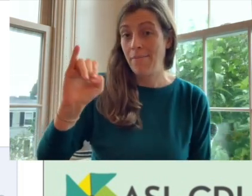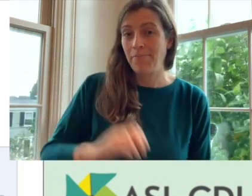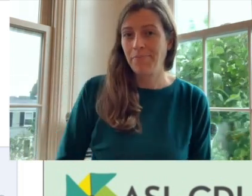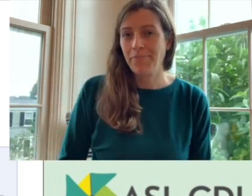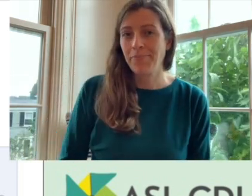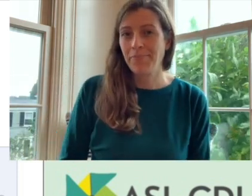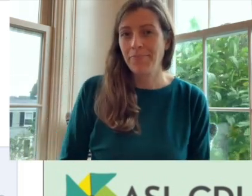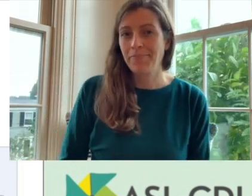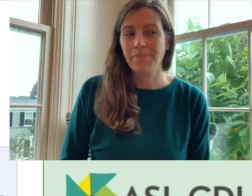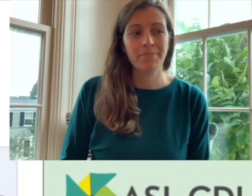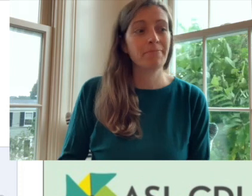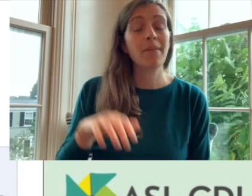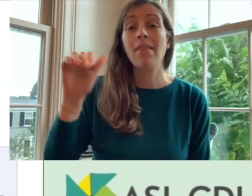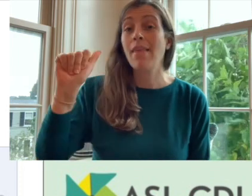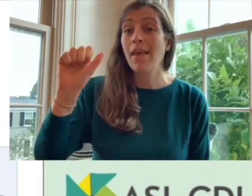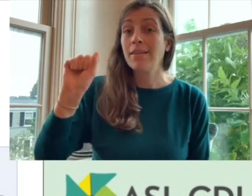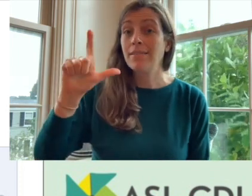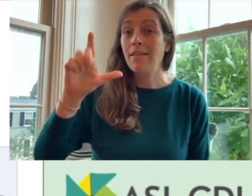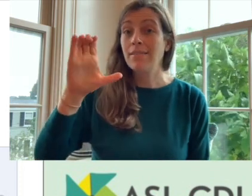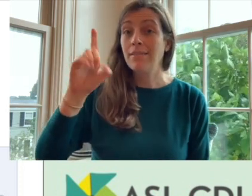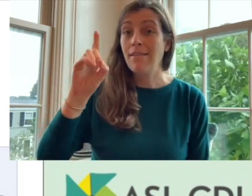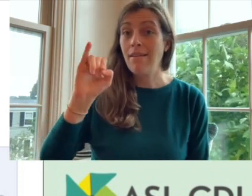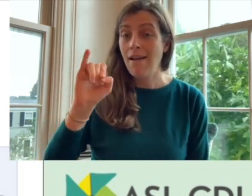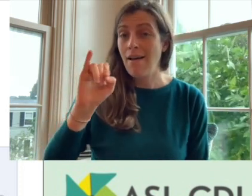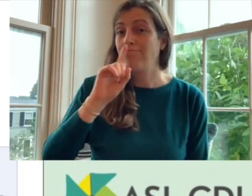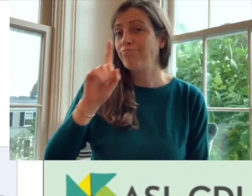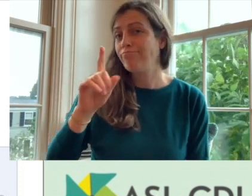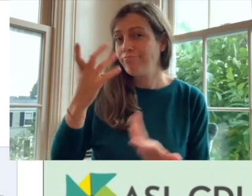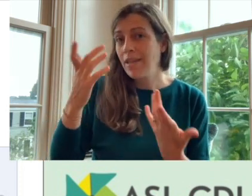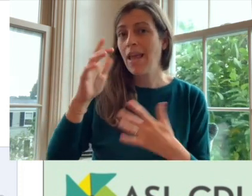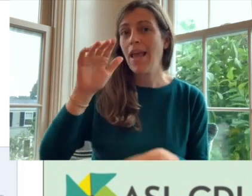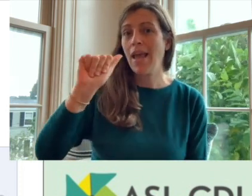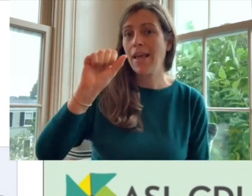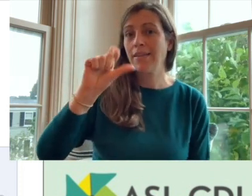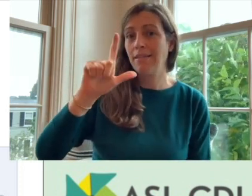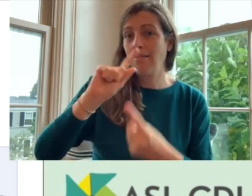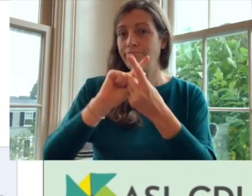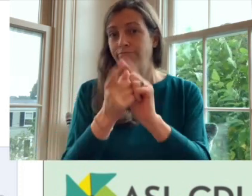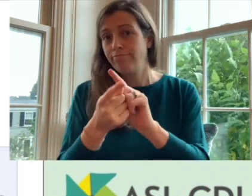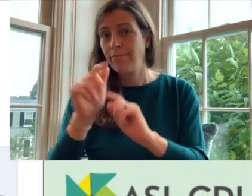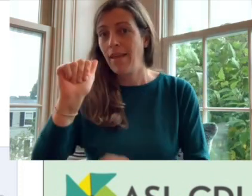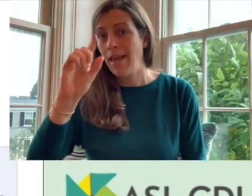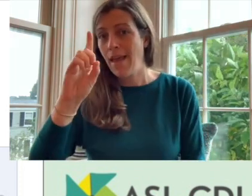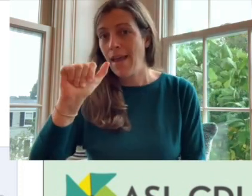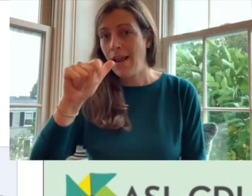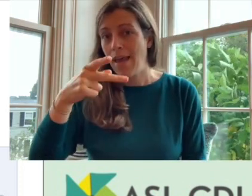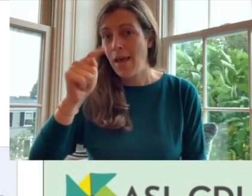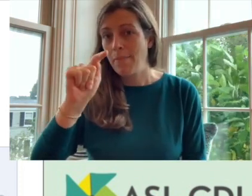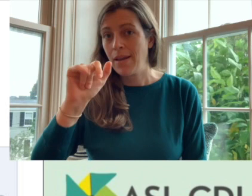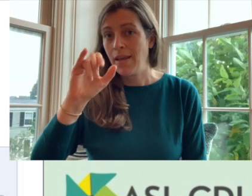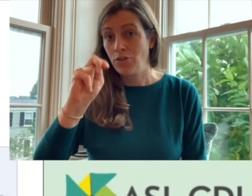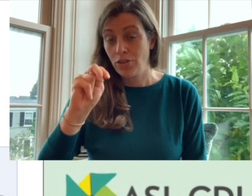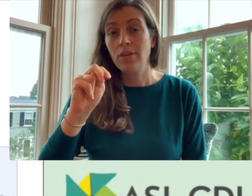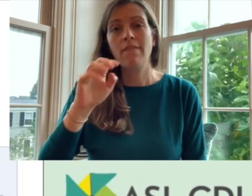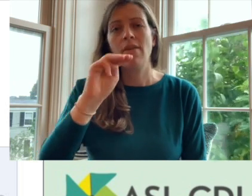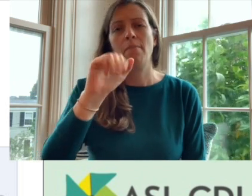the ASL-CDI. The ASL-CDI is an ASL adaptation of the